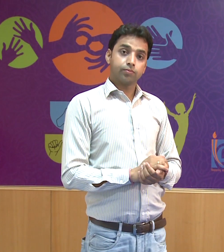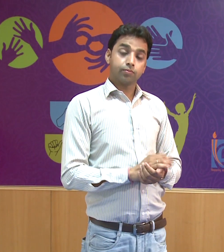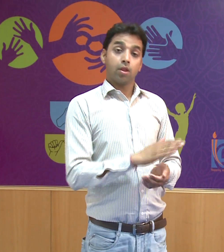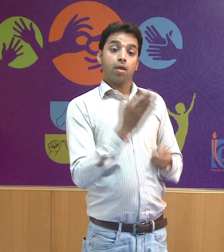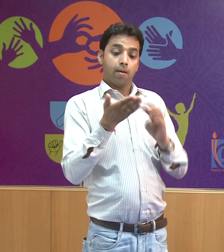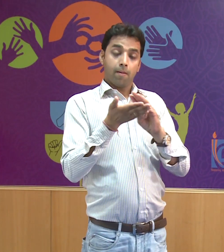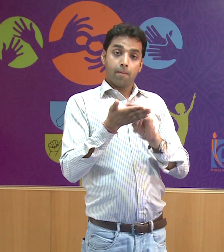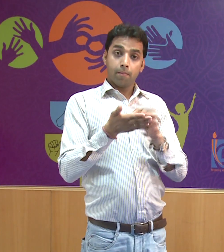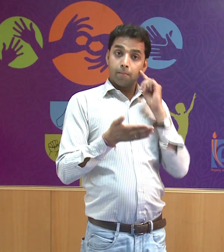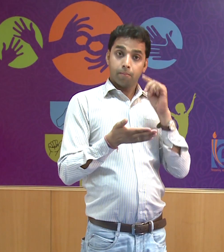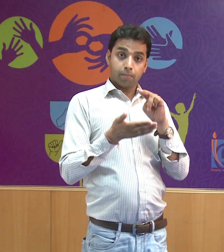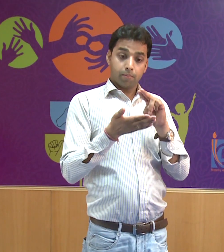Minhas al-Siraz,